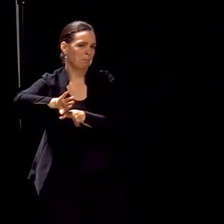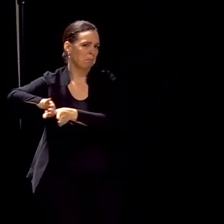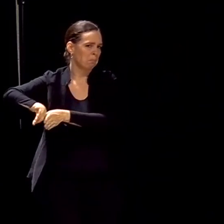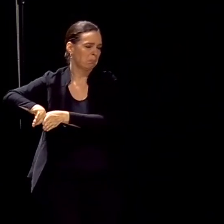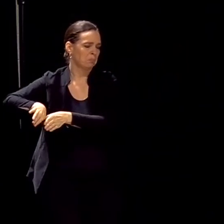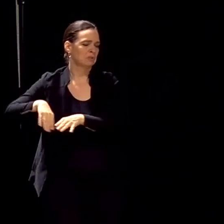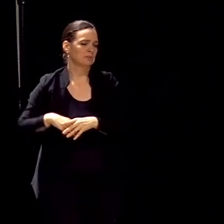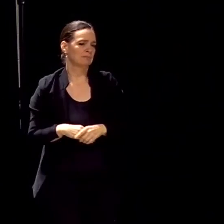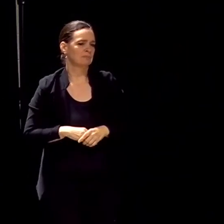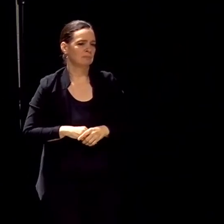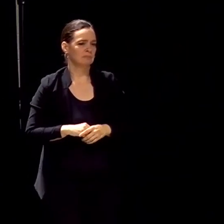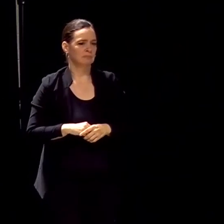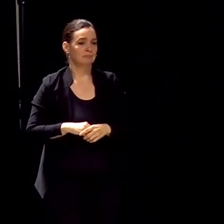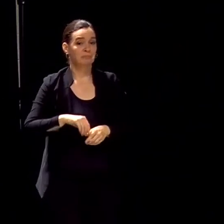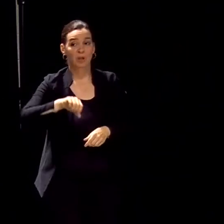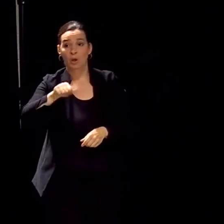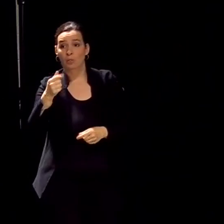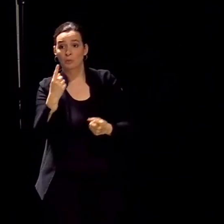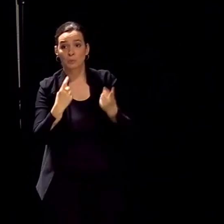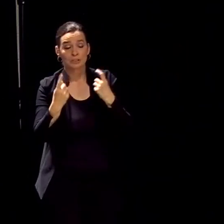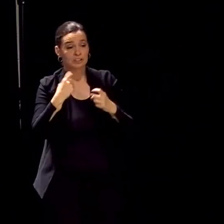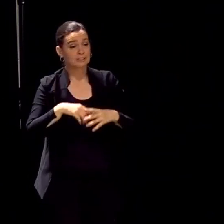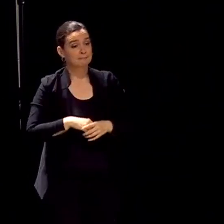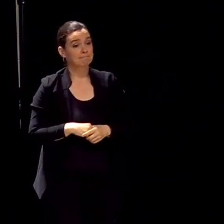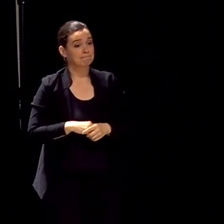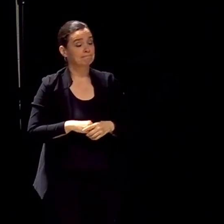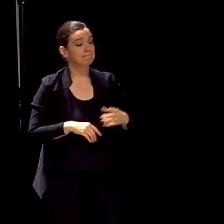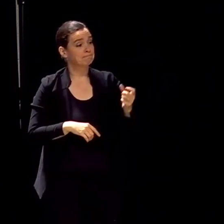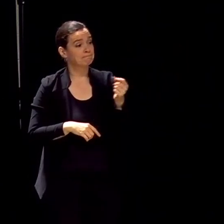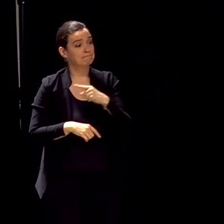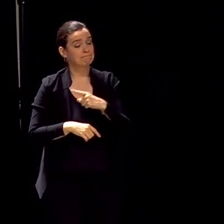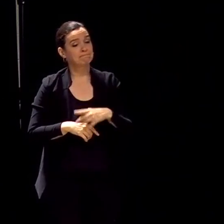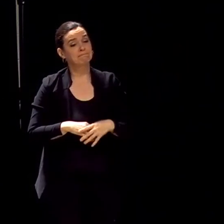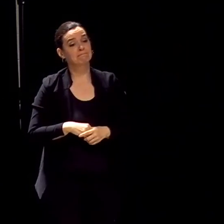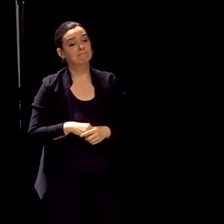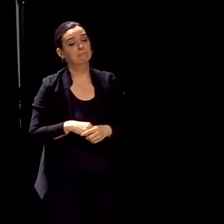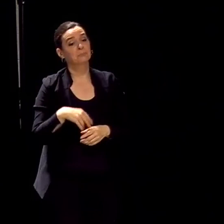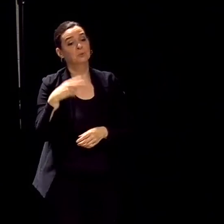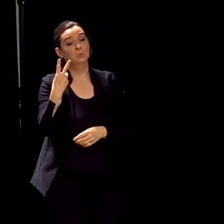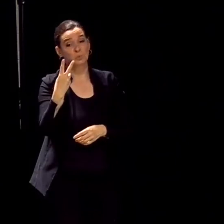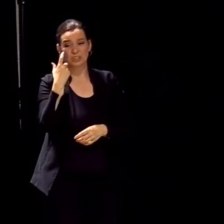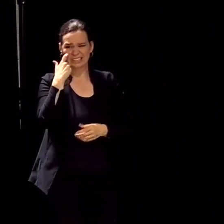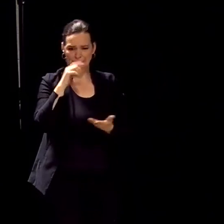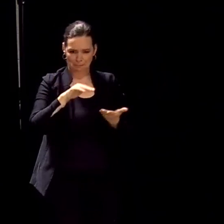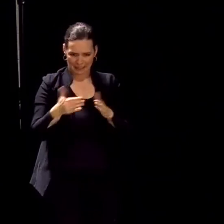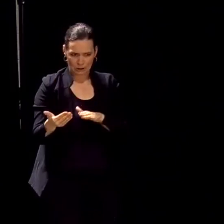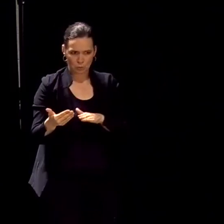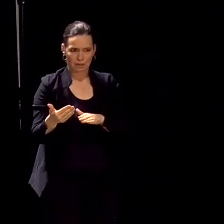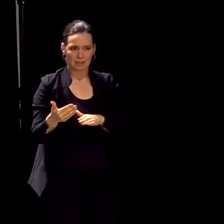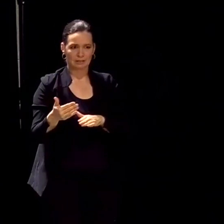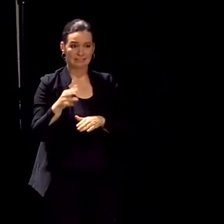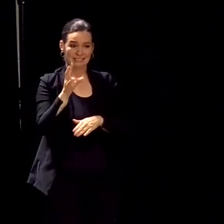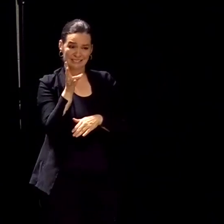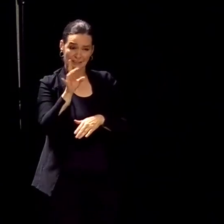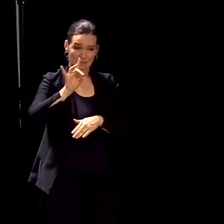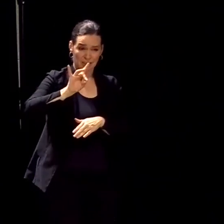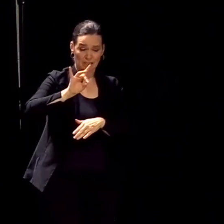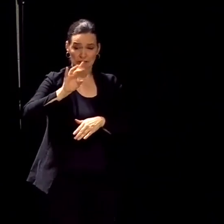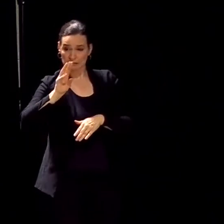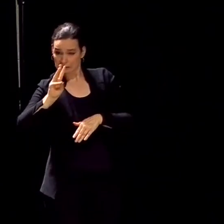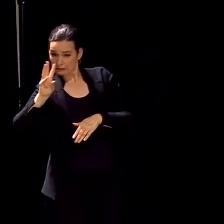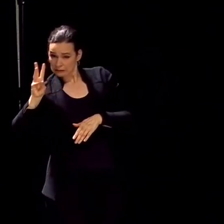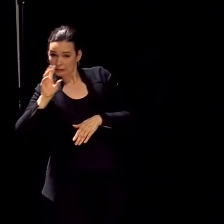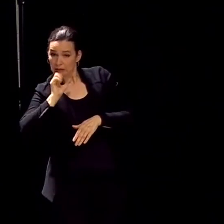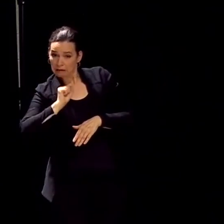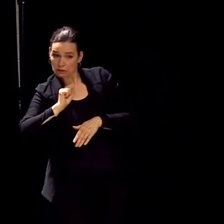Other questions? The two deaths you mentioned a minute ago, the 78-year-old and the 66-year-old, those were the